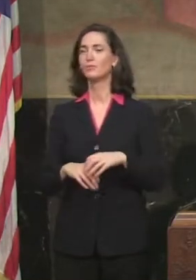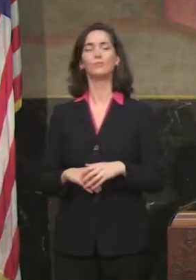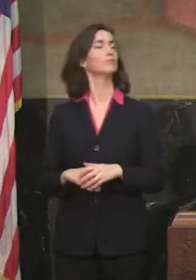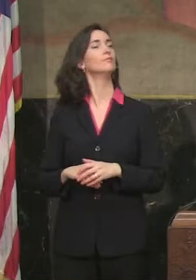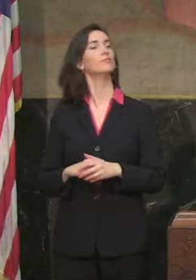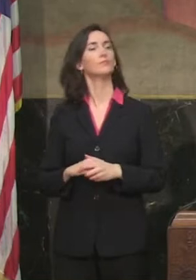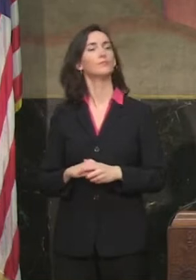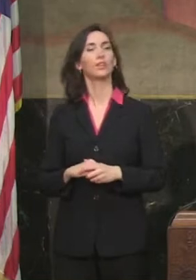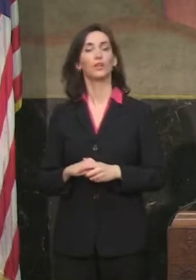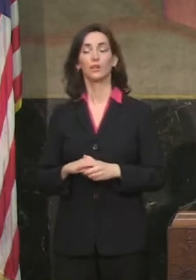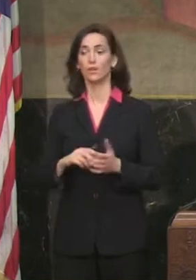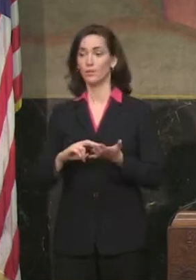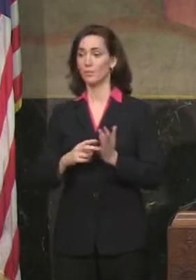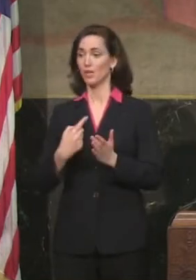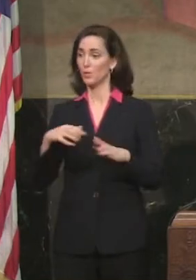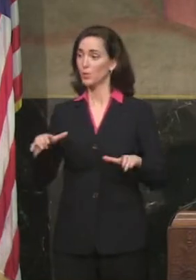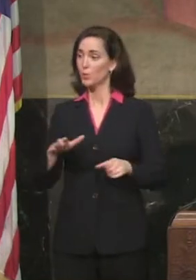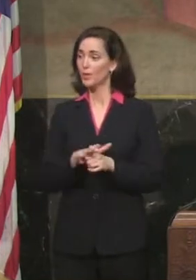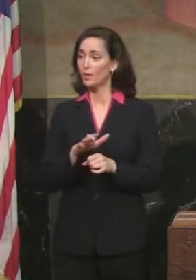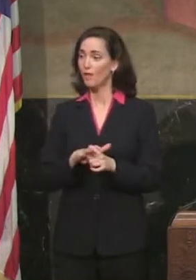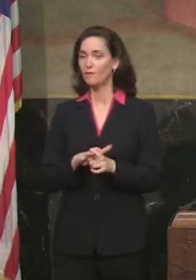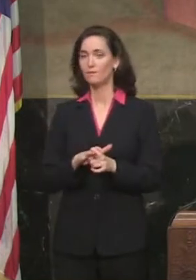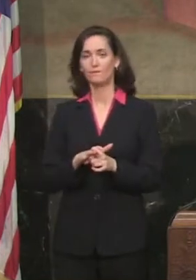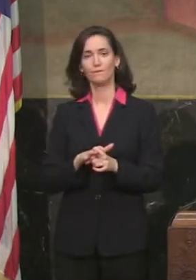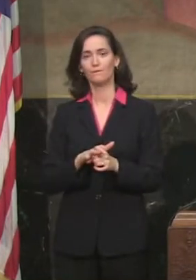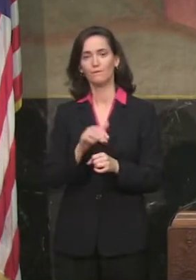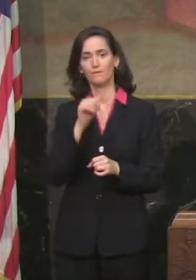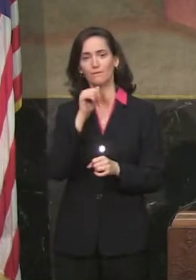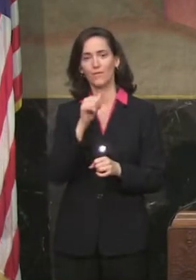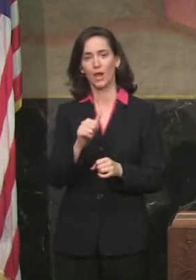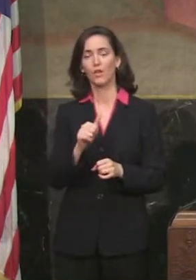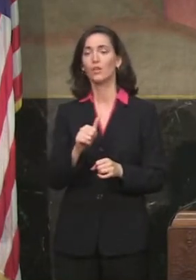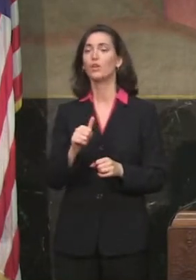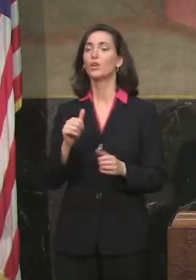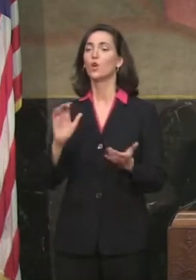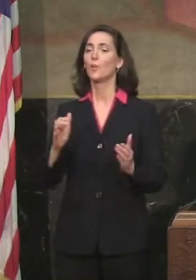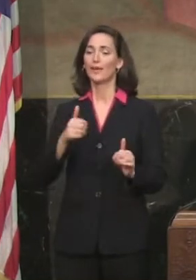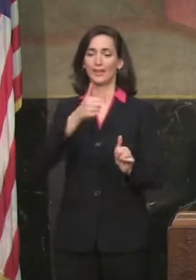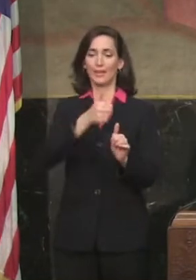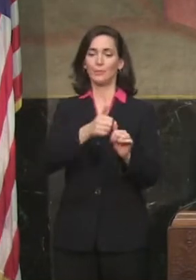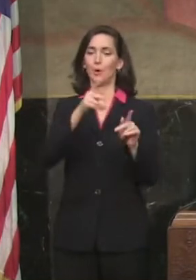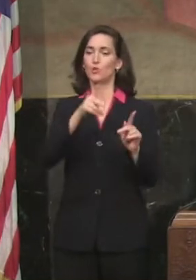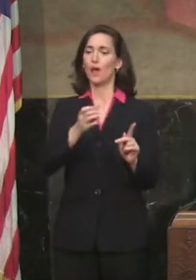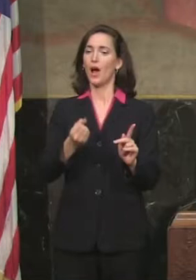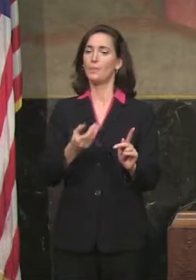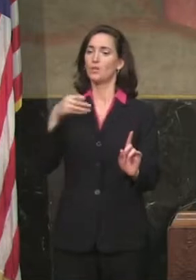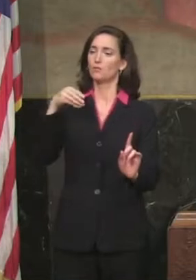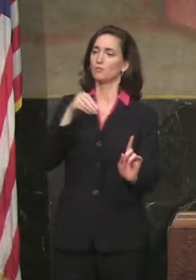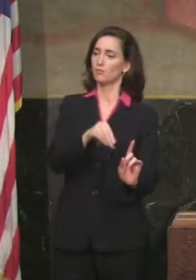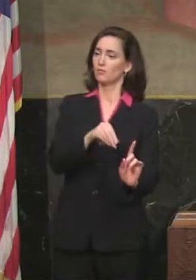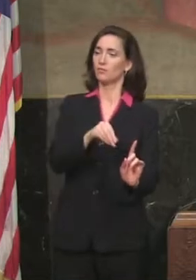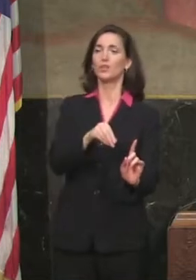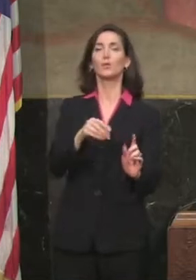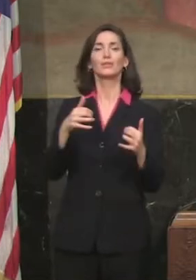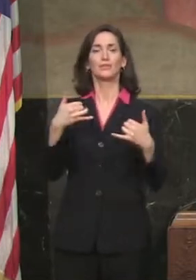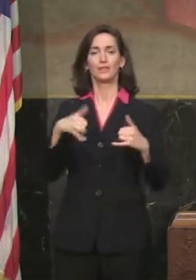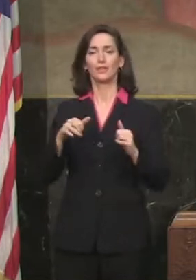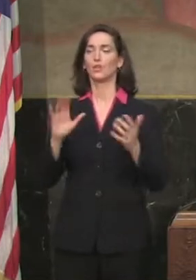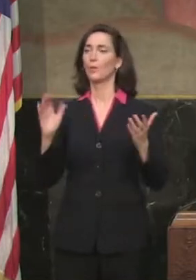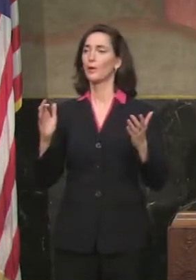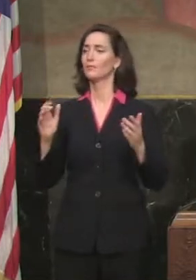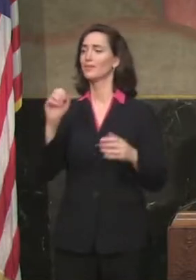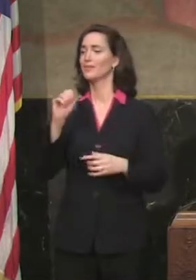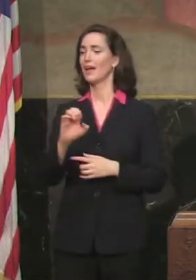We're not doing enough on a per pupil expenditure measure. We're still about dead last in